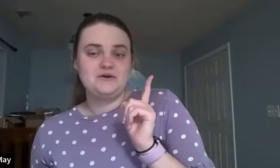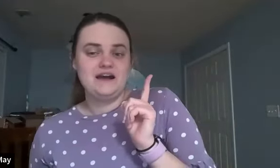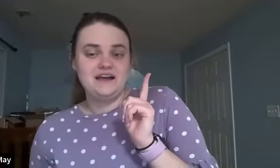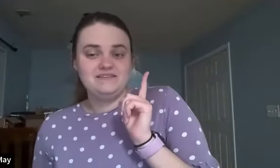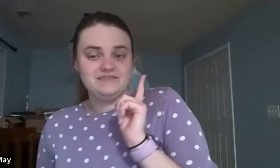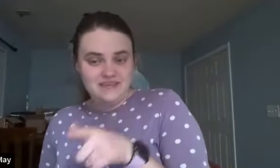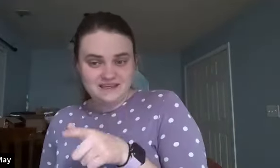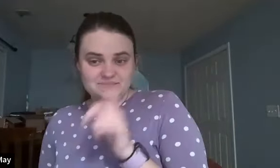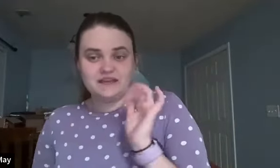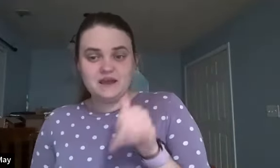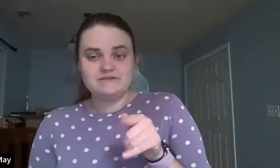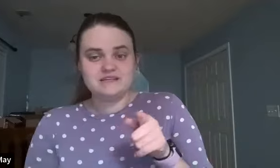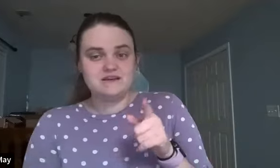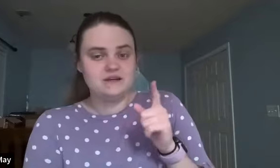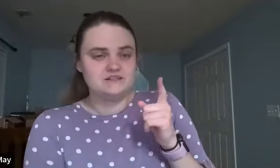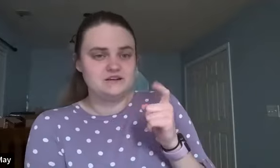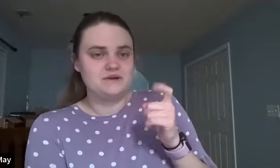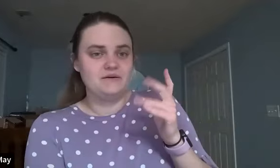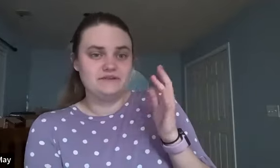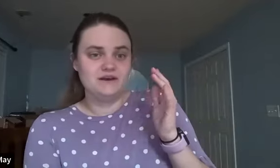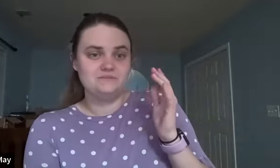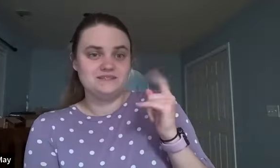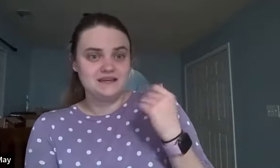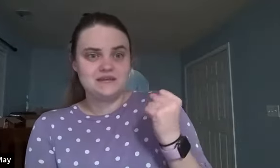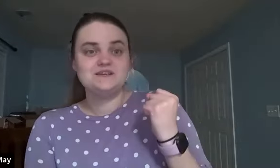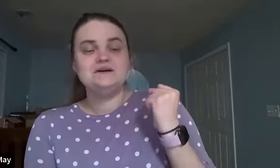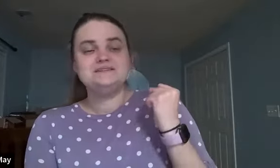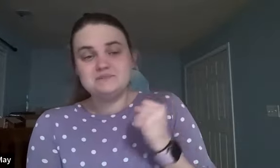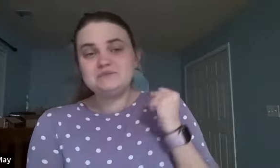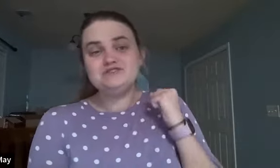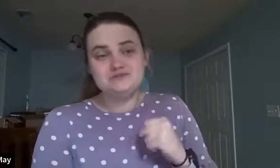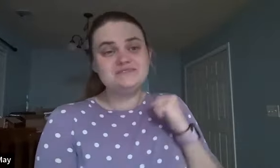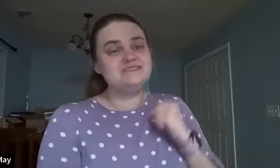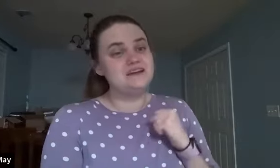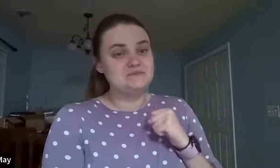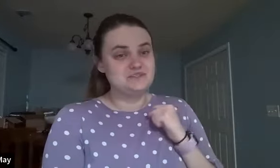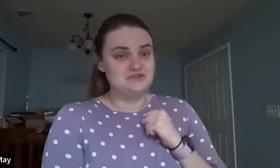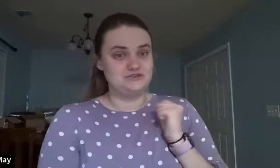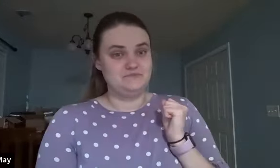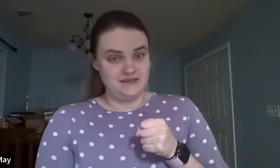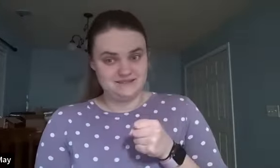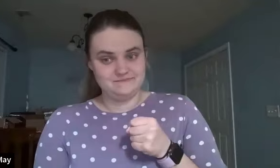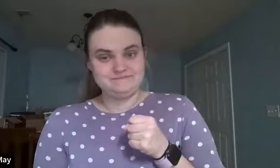So yes, like how I was saying when I talked about with sign names, some people do give sign names to their pets.